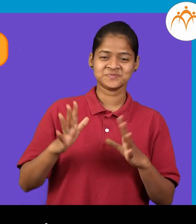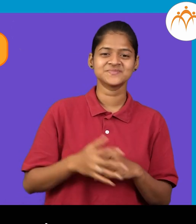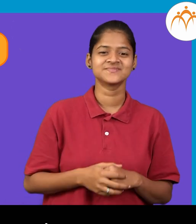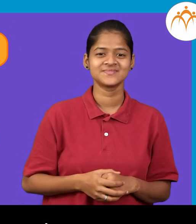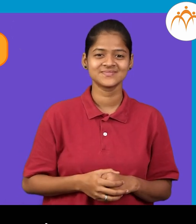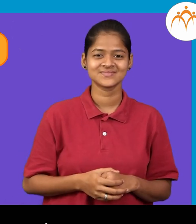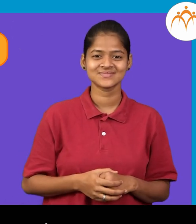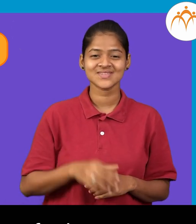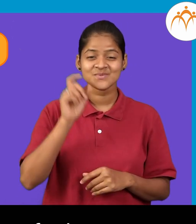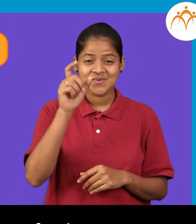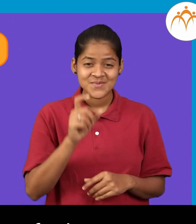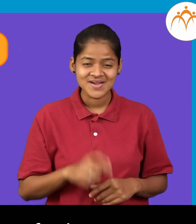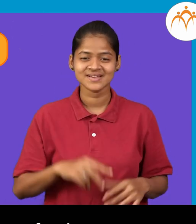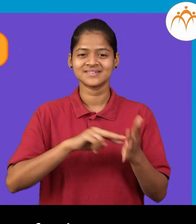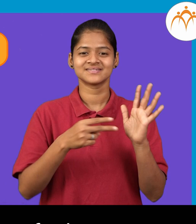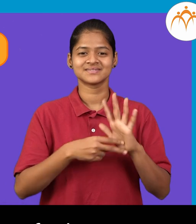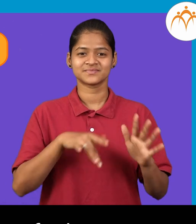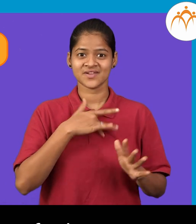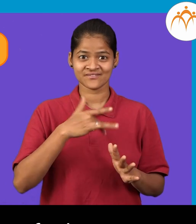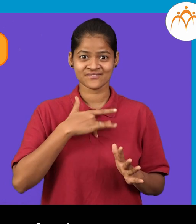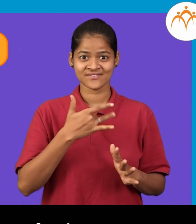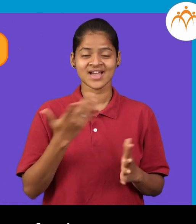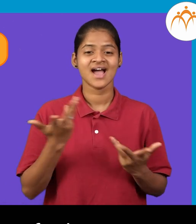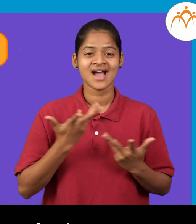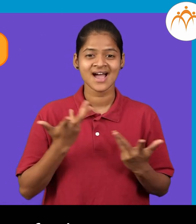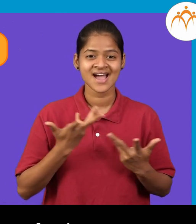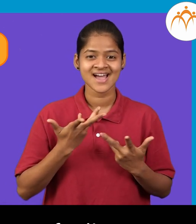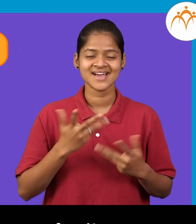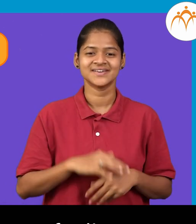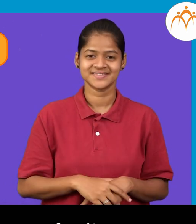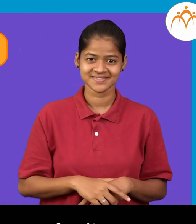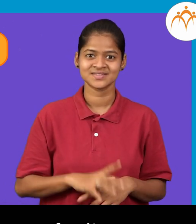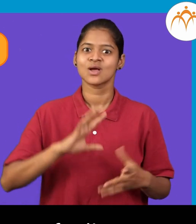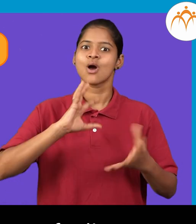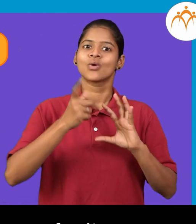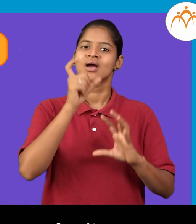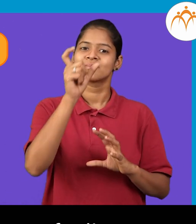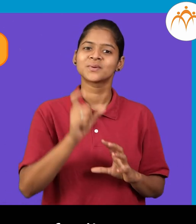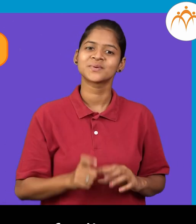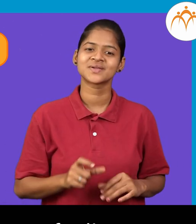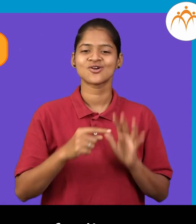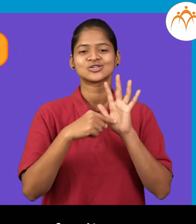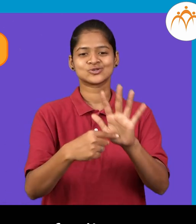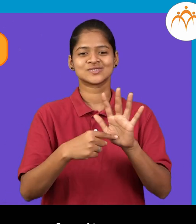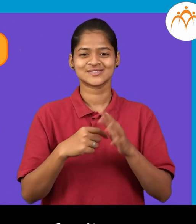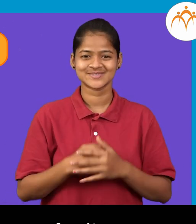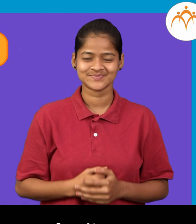words, we tell how we feel that is, they express our feelings.